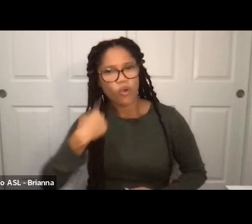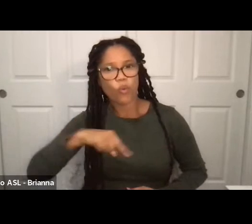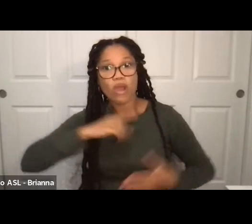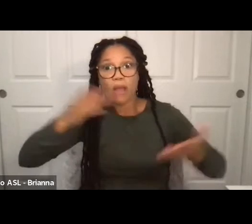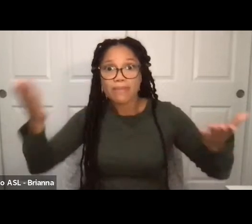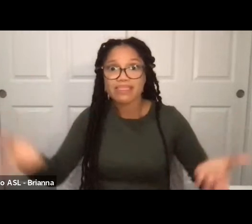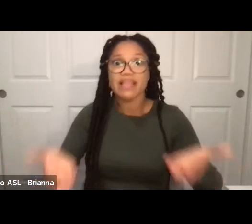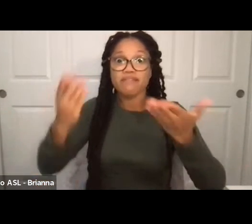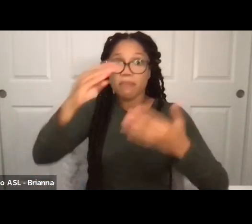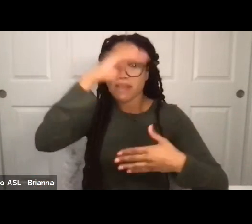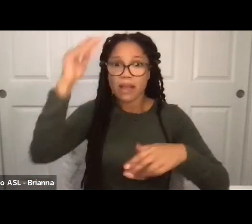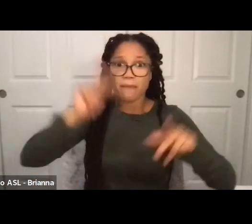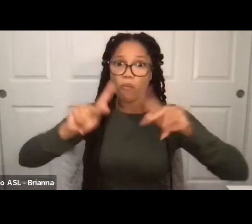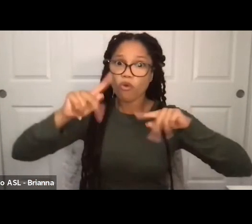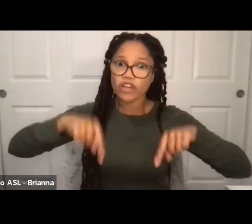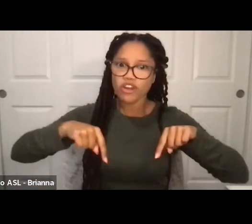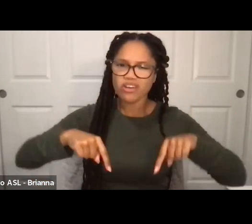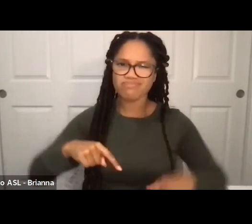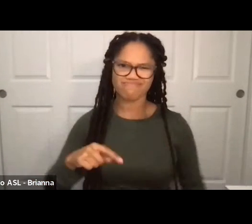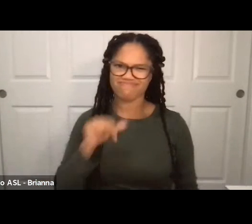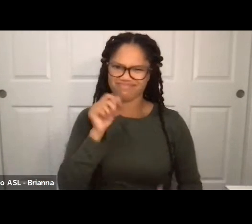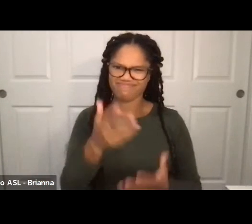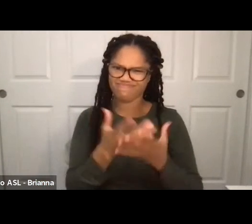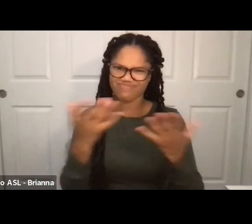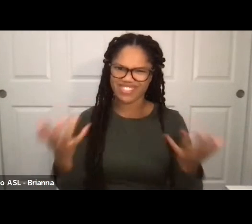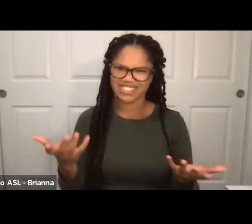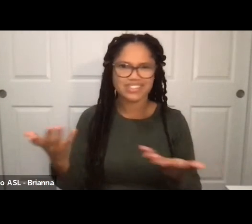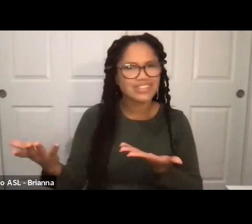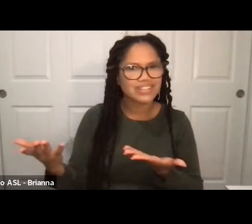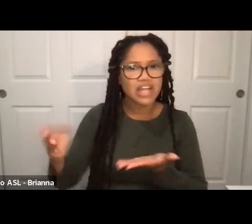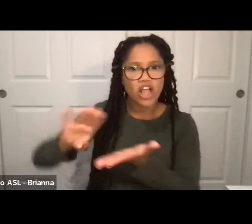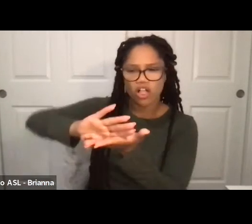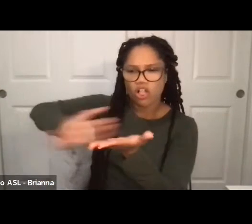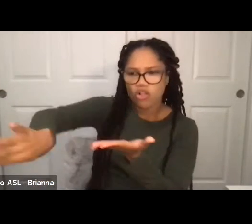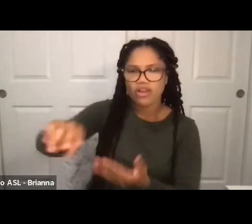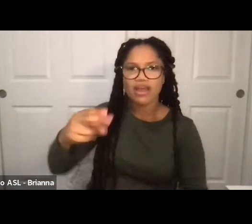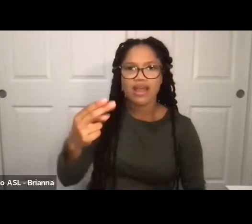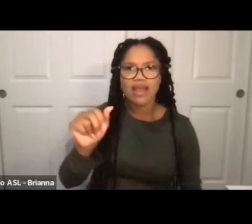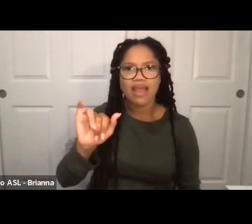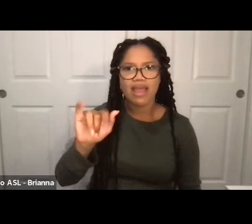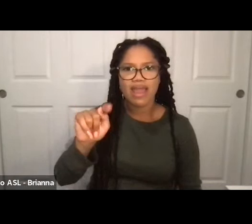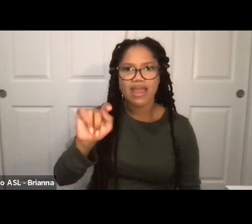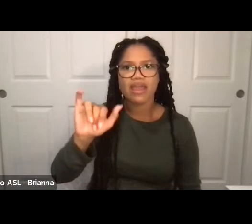and what exclusion of Haitian migrants means, what the